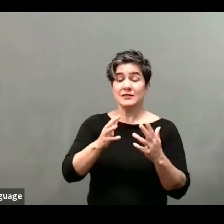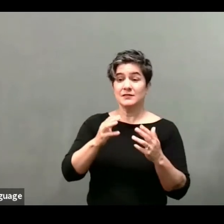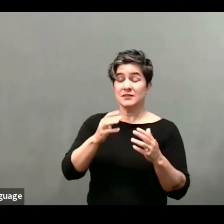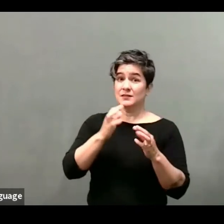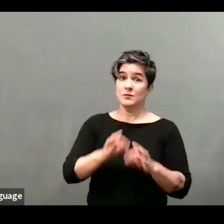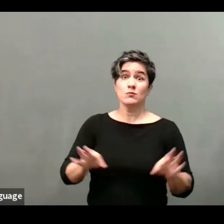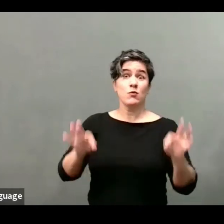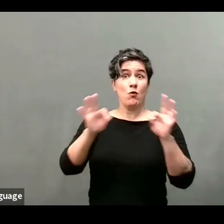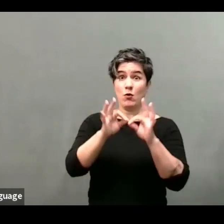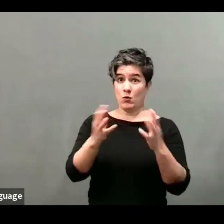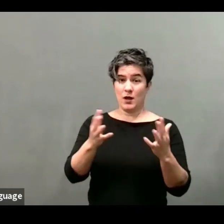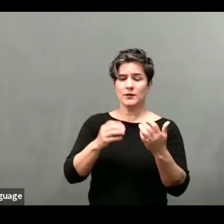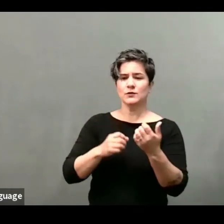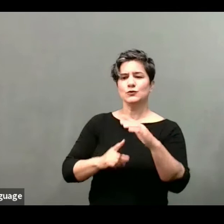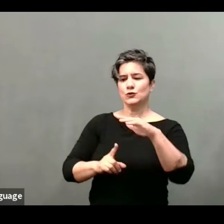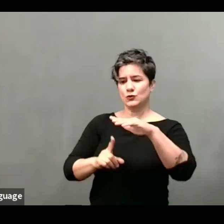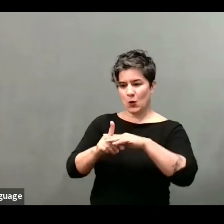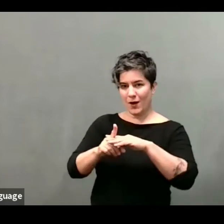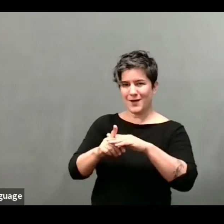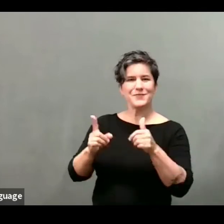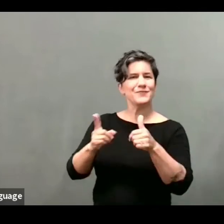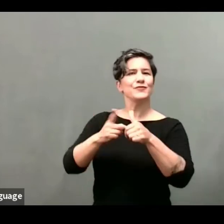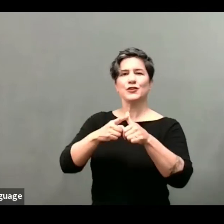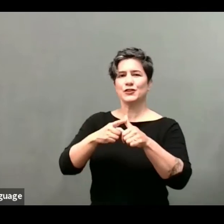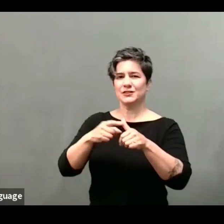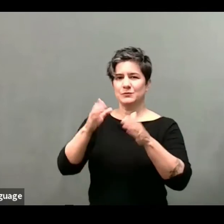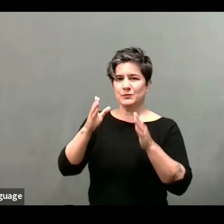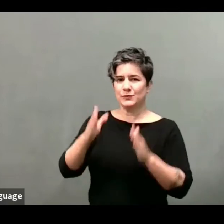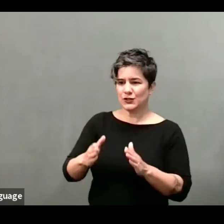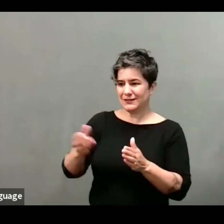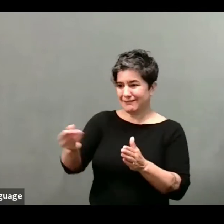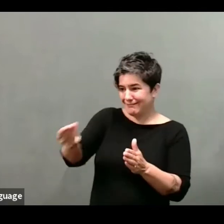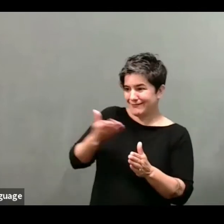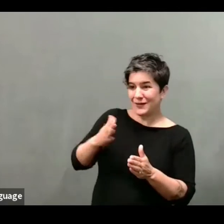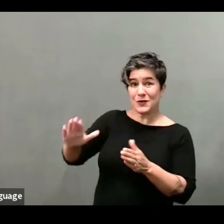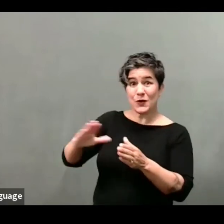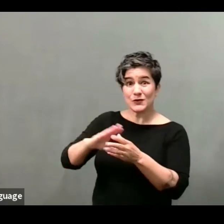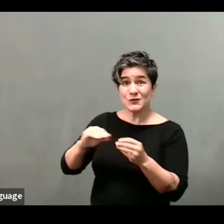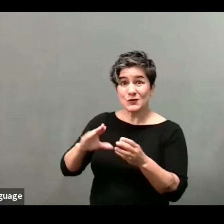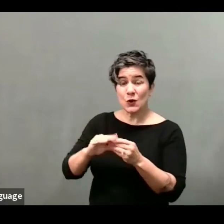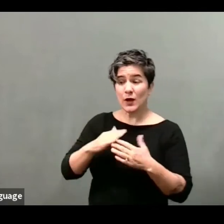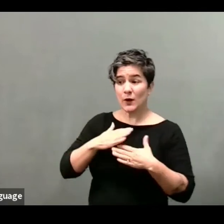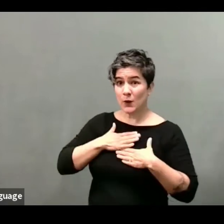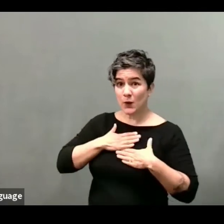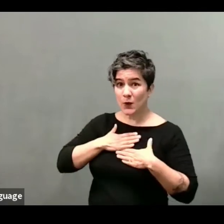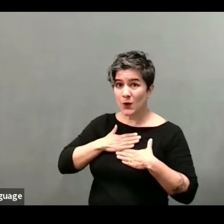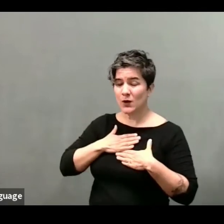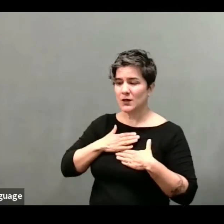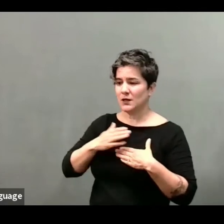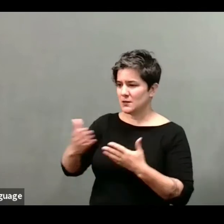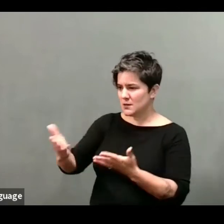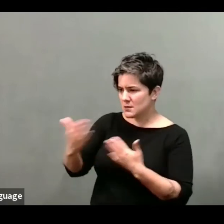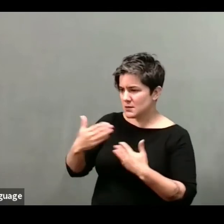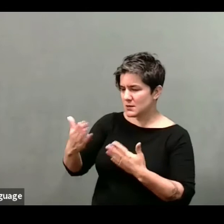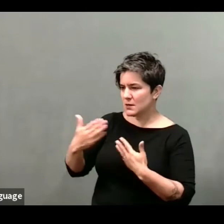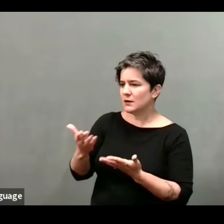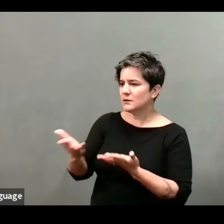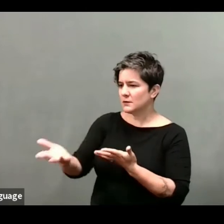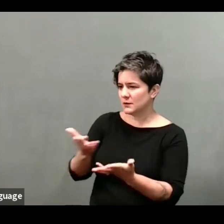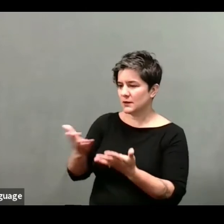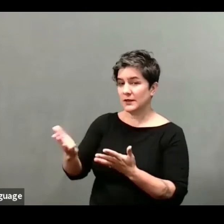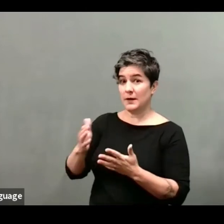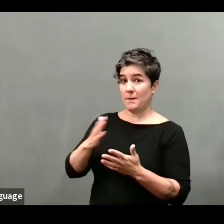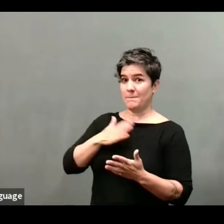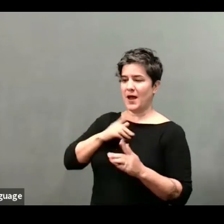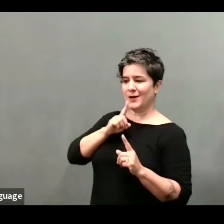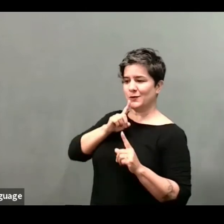for survivors when we're the first person or one of the first people that they're telling their story to really changes how much they want to tell